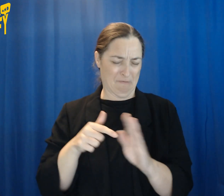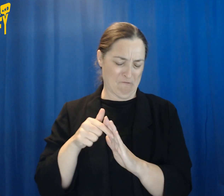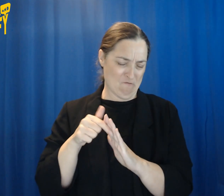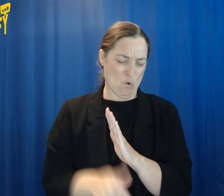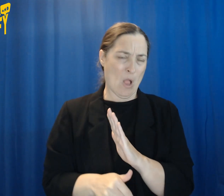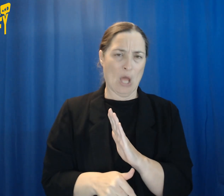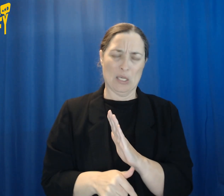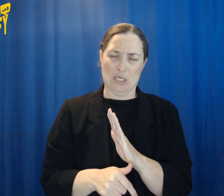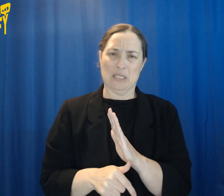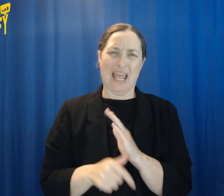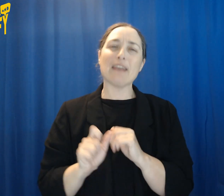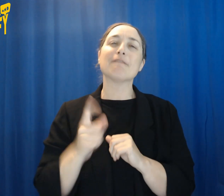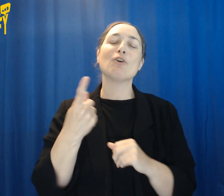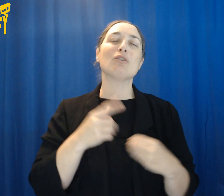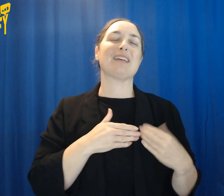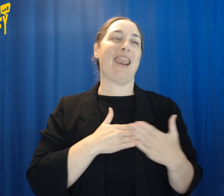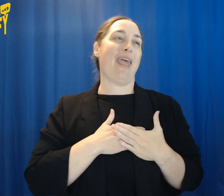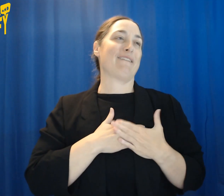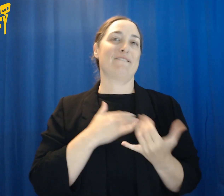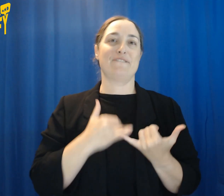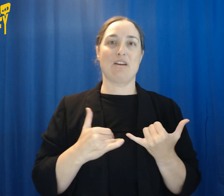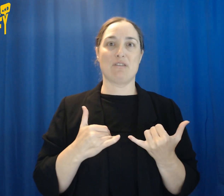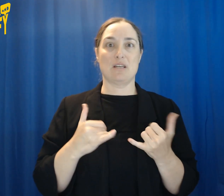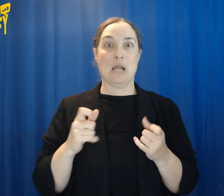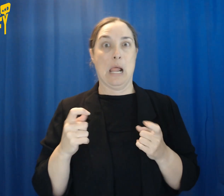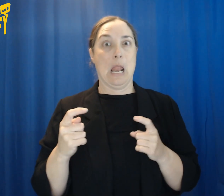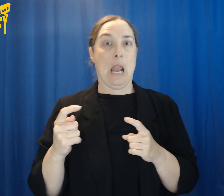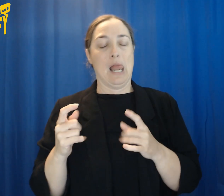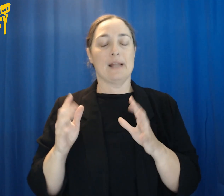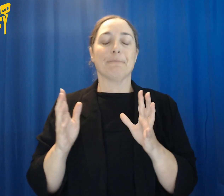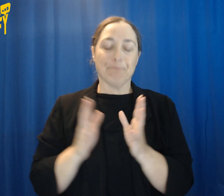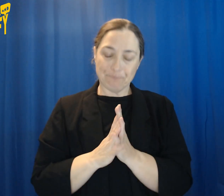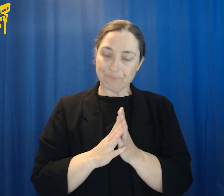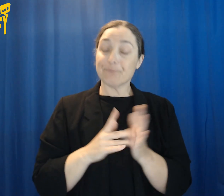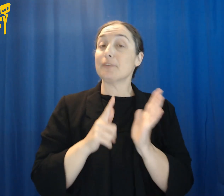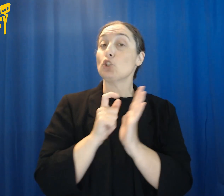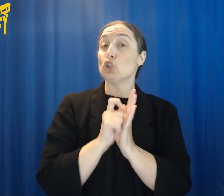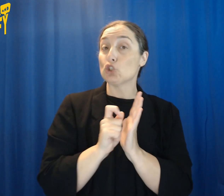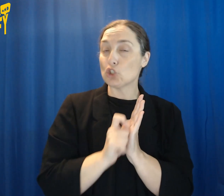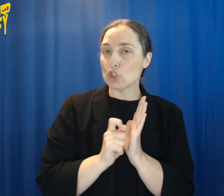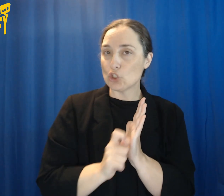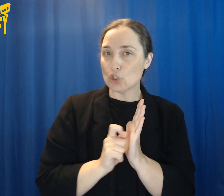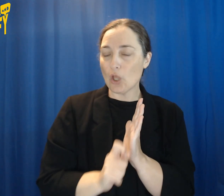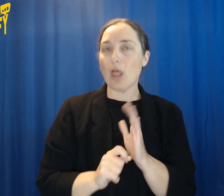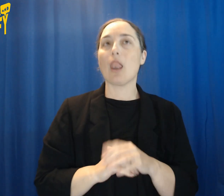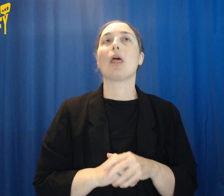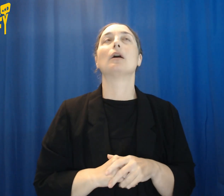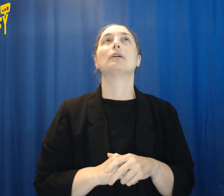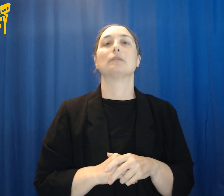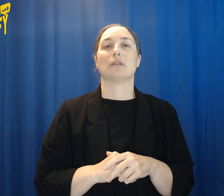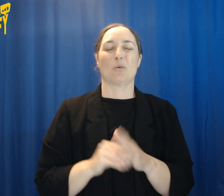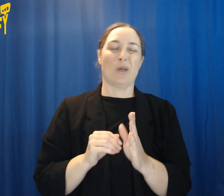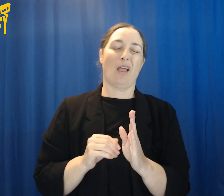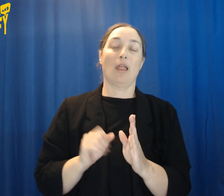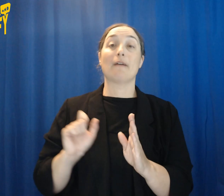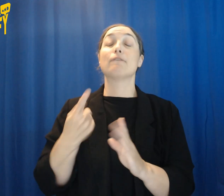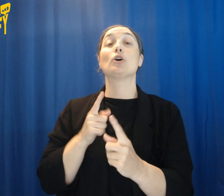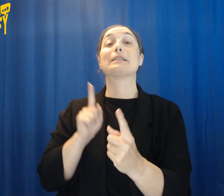first loves often are. And I kept a journal, or I went back into keeping a journal because when I first met him and lived with